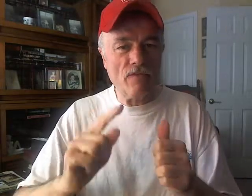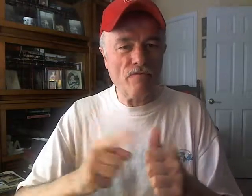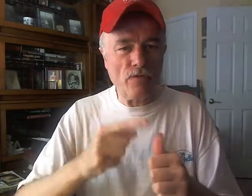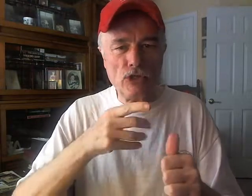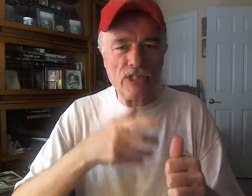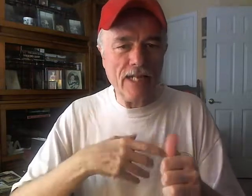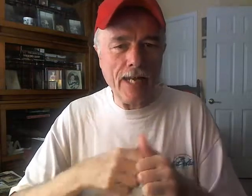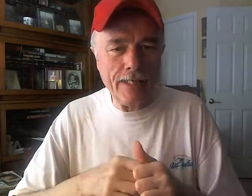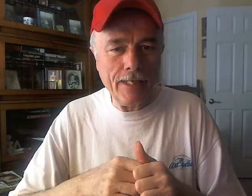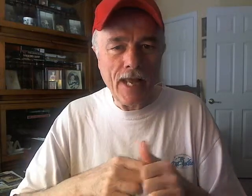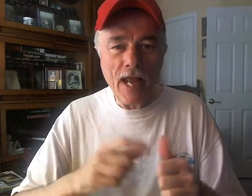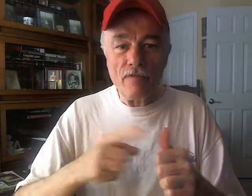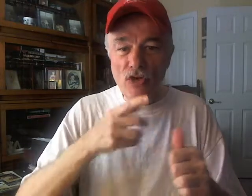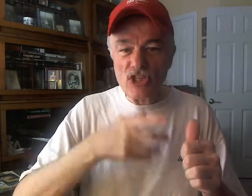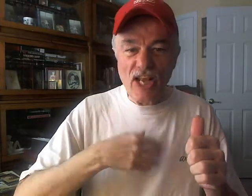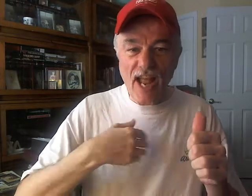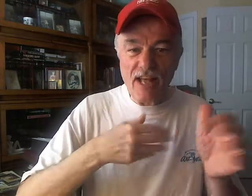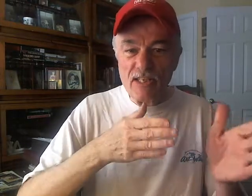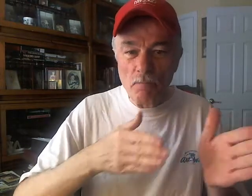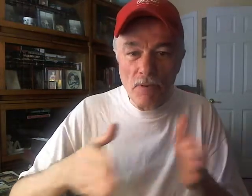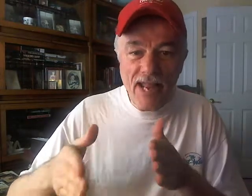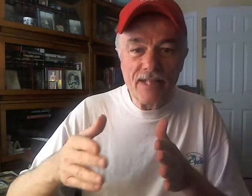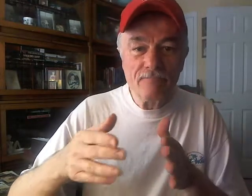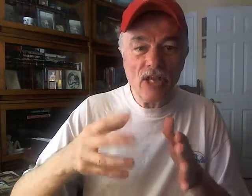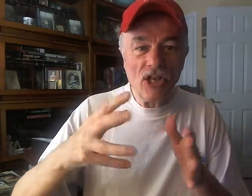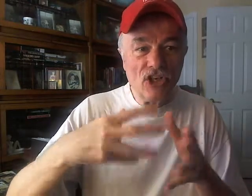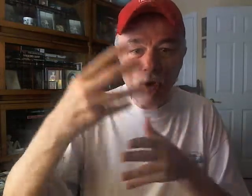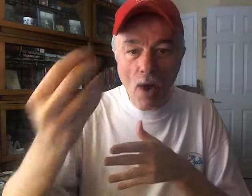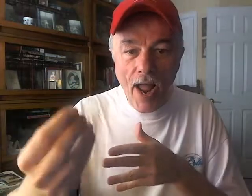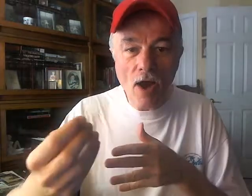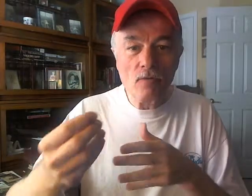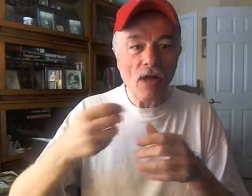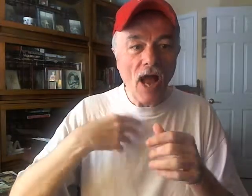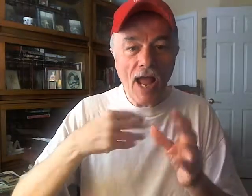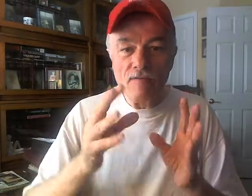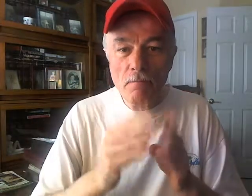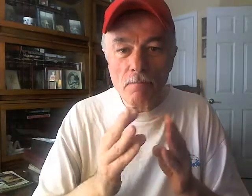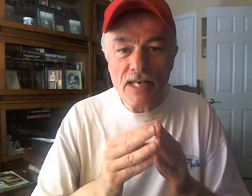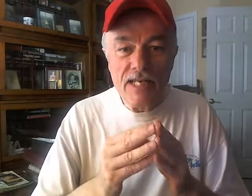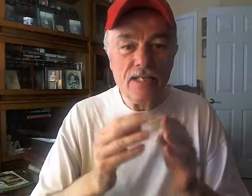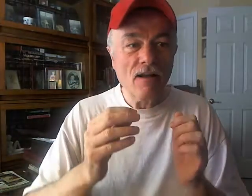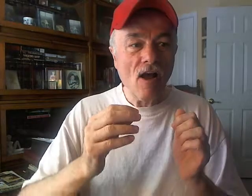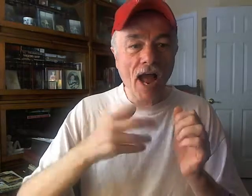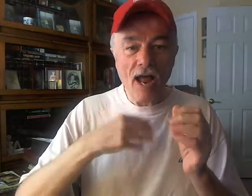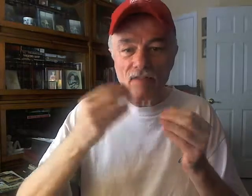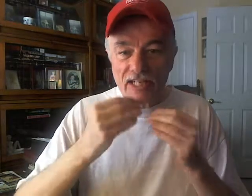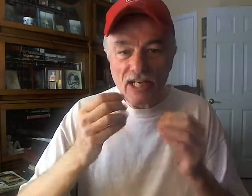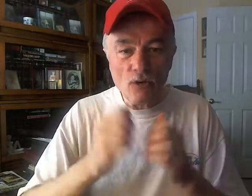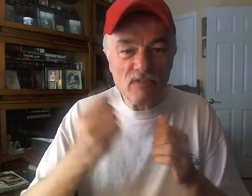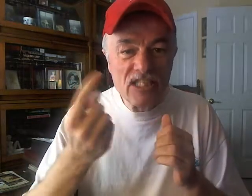the first meeting, the first day has a plan to go out, have a meal, have a dinner with